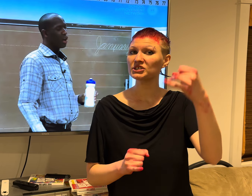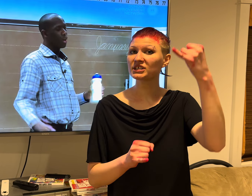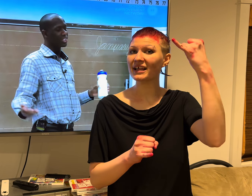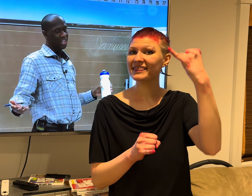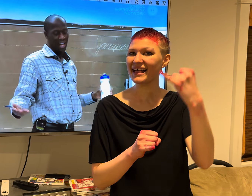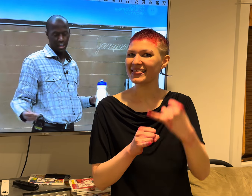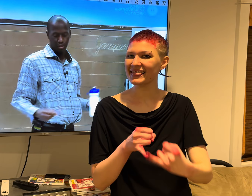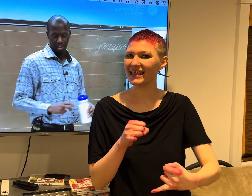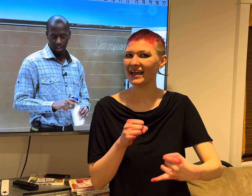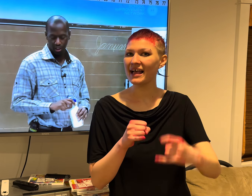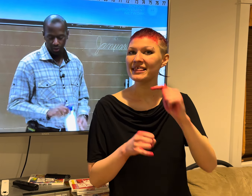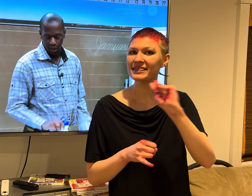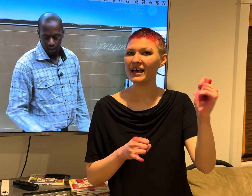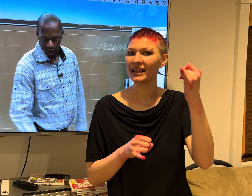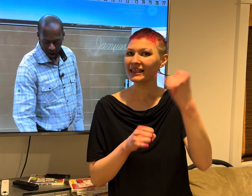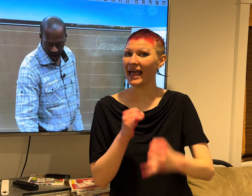watched the last bus leave.